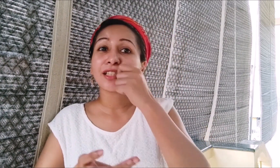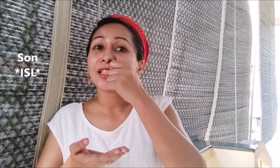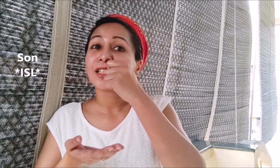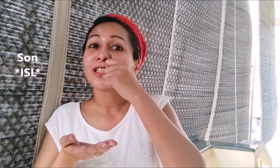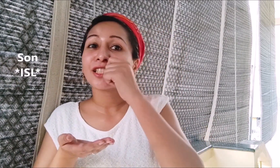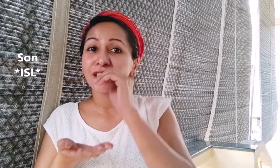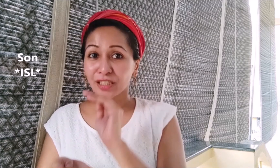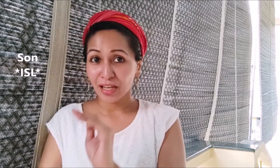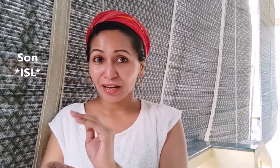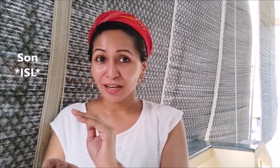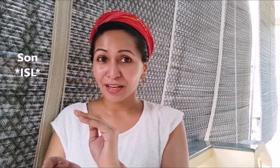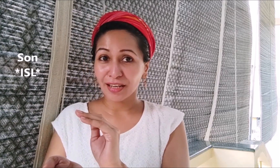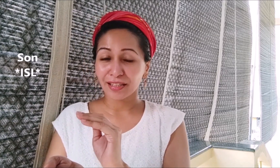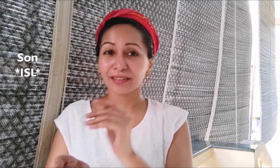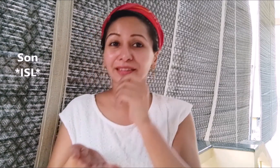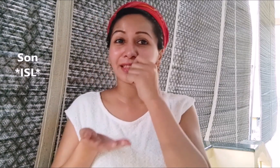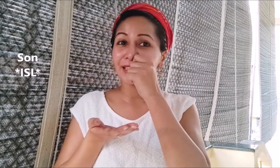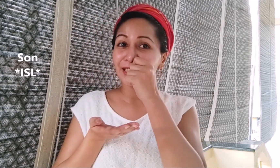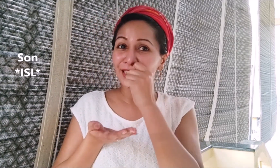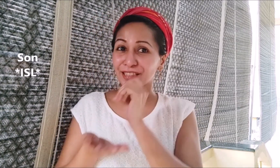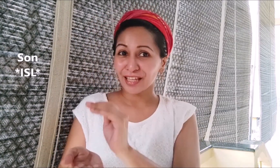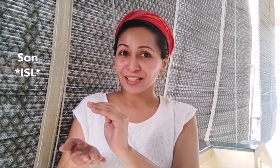Son, son,